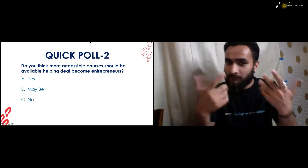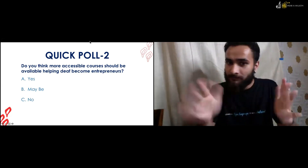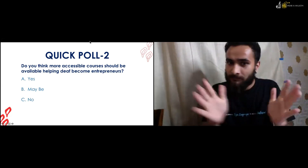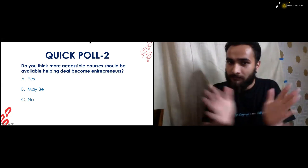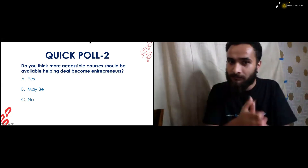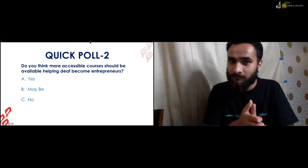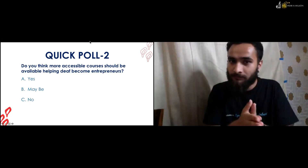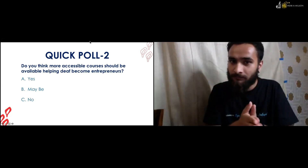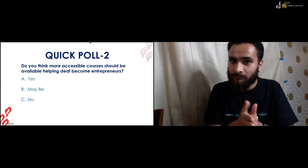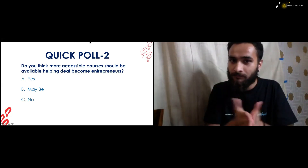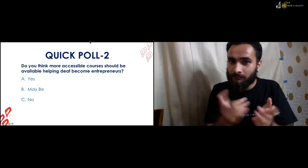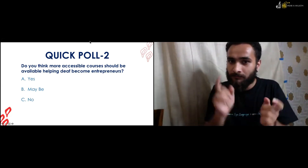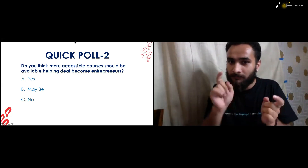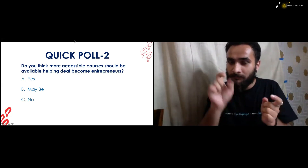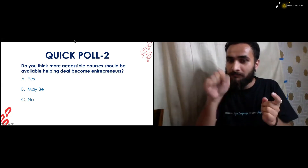answer here.